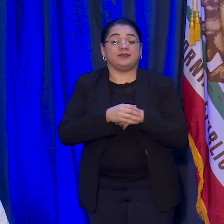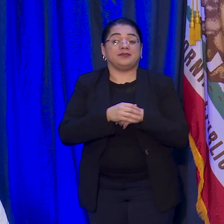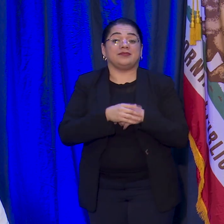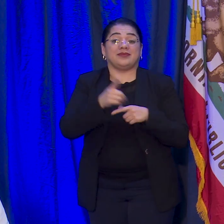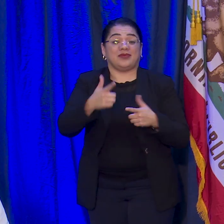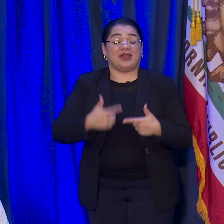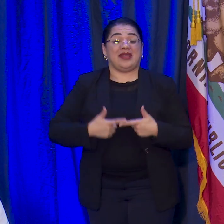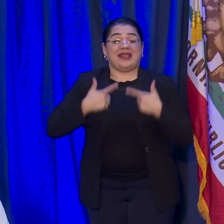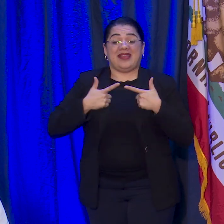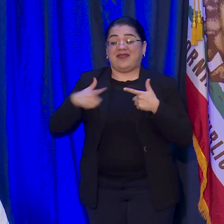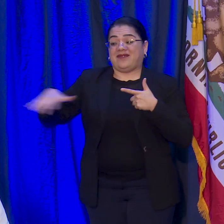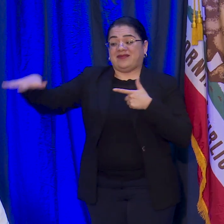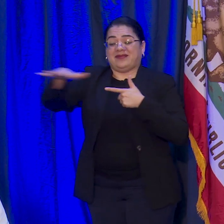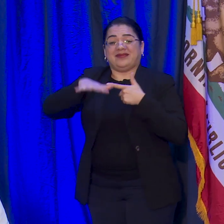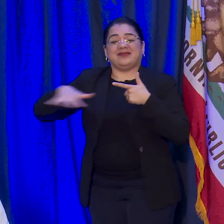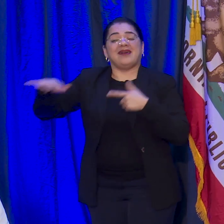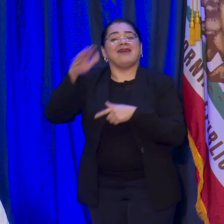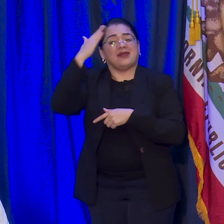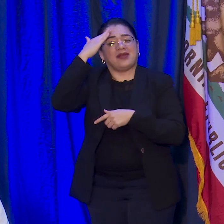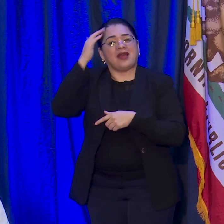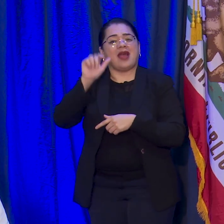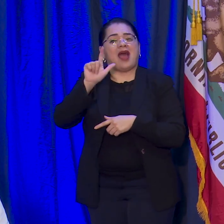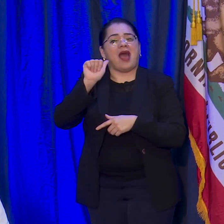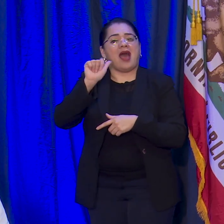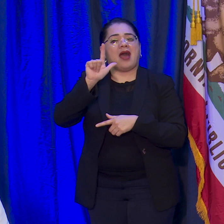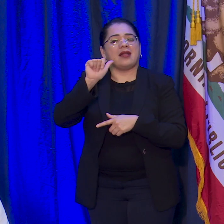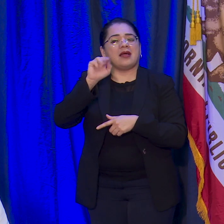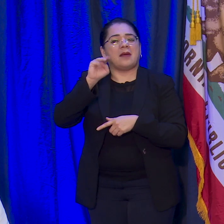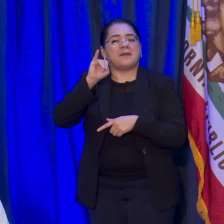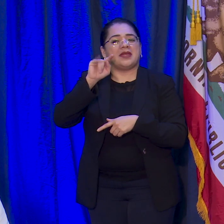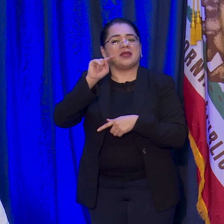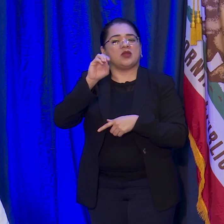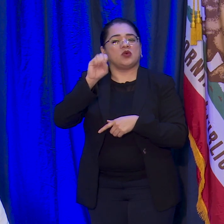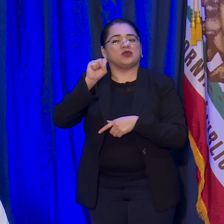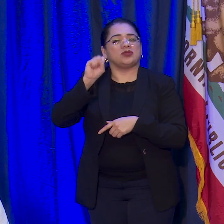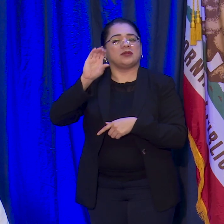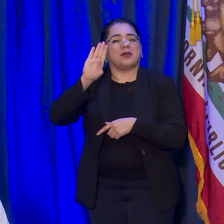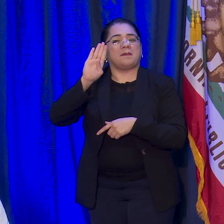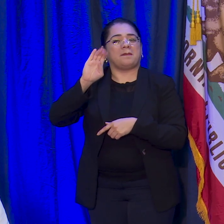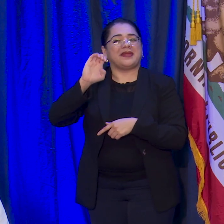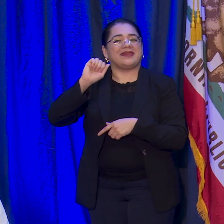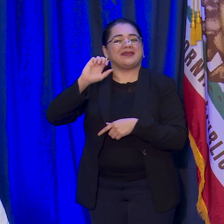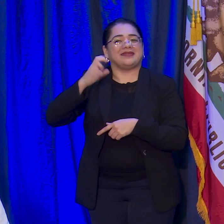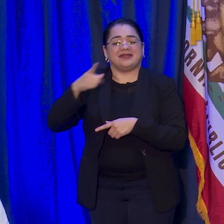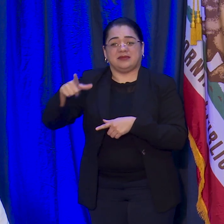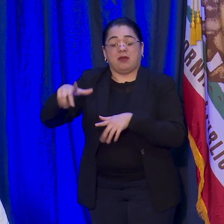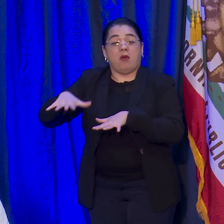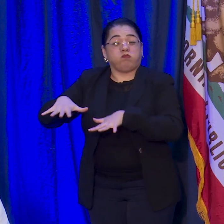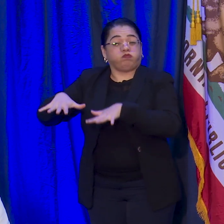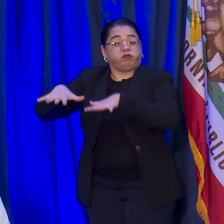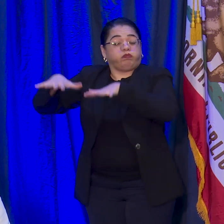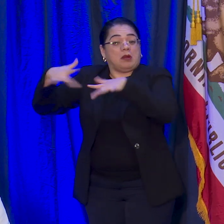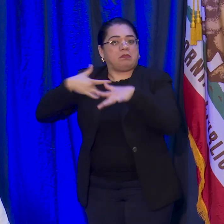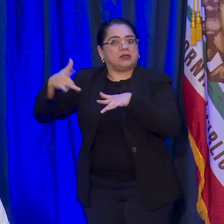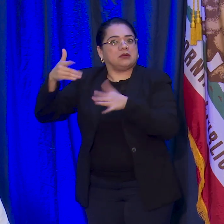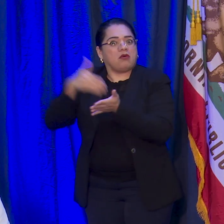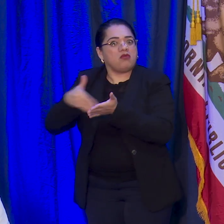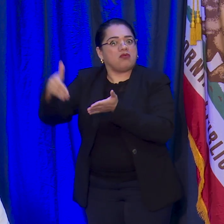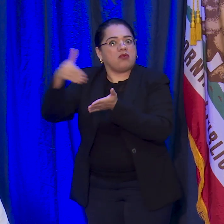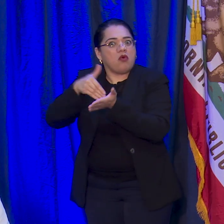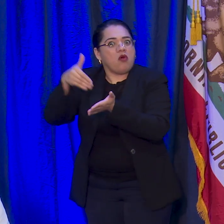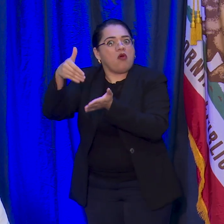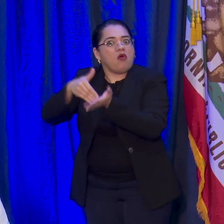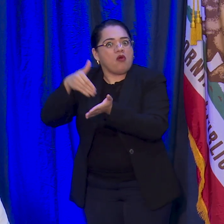live in parking impacted areas like Alameda Beach and others. We have storms and rains ahead. We have to clear